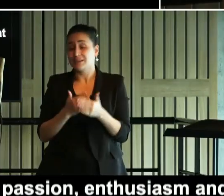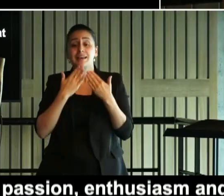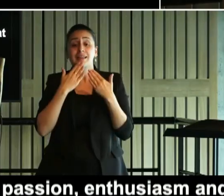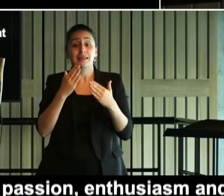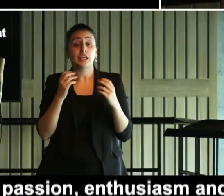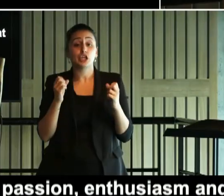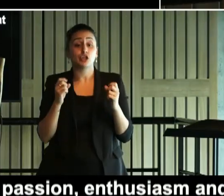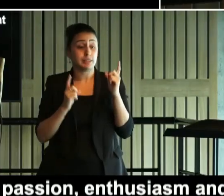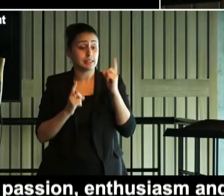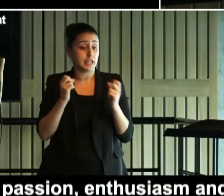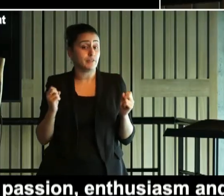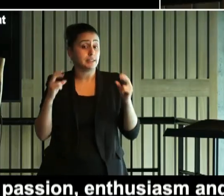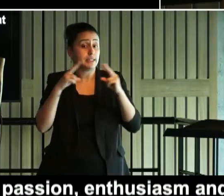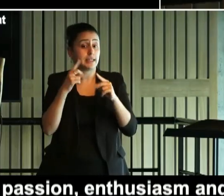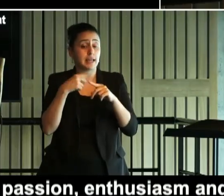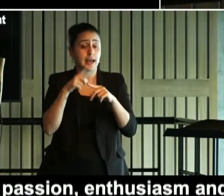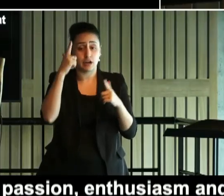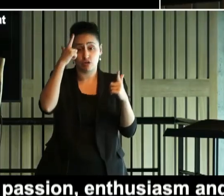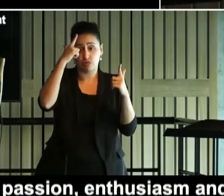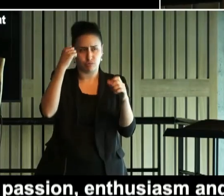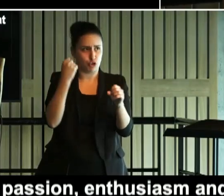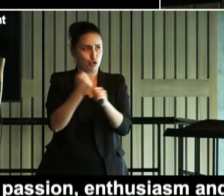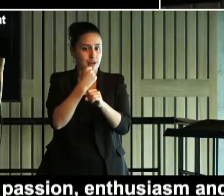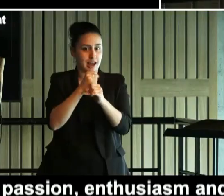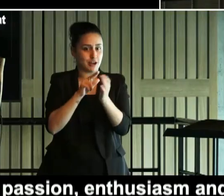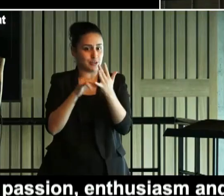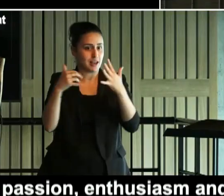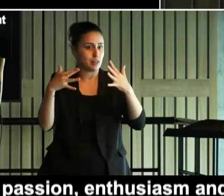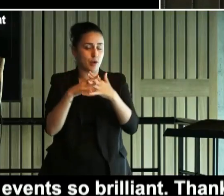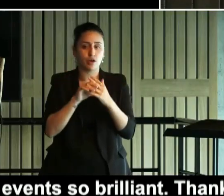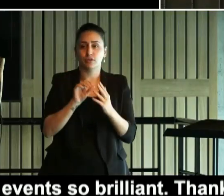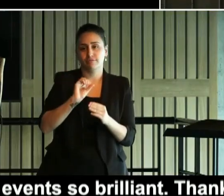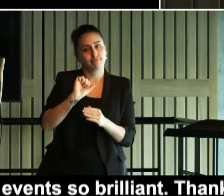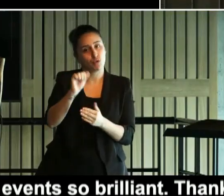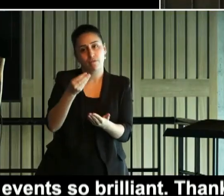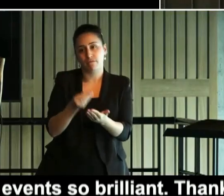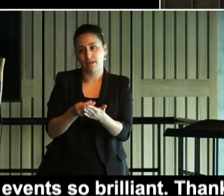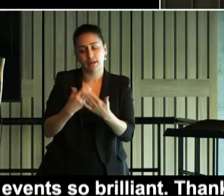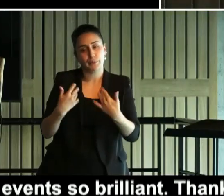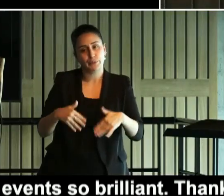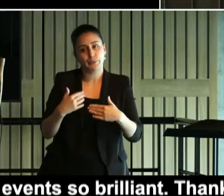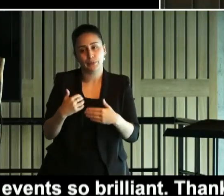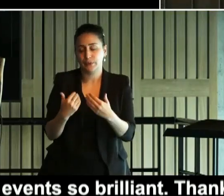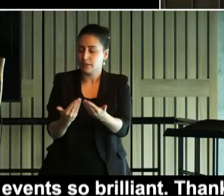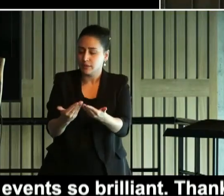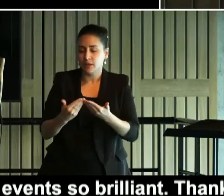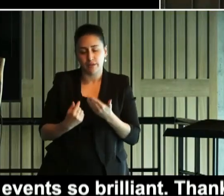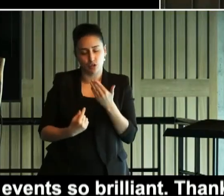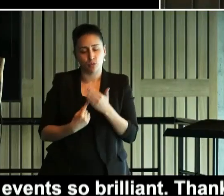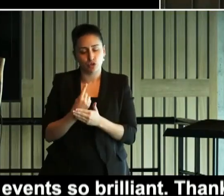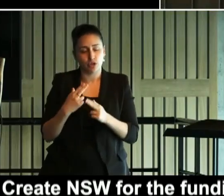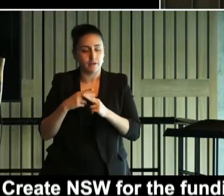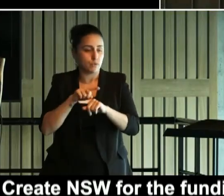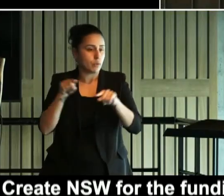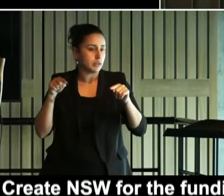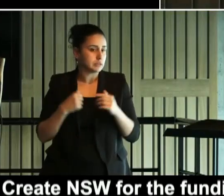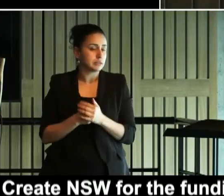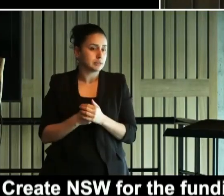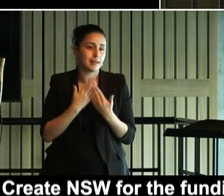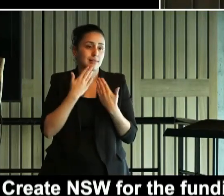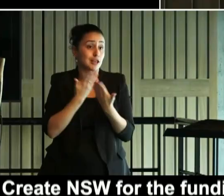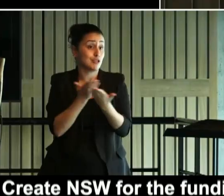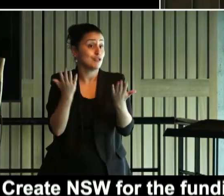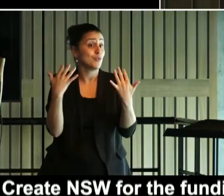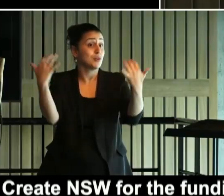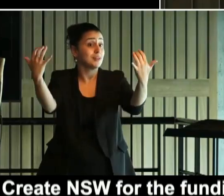of Sydney and Create New South Wales for the funding support that makes these events possible. And of course, we want to thank you, our